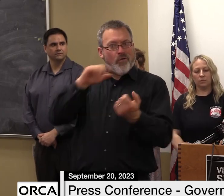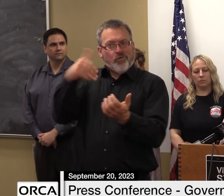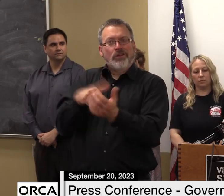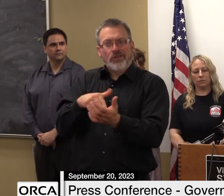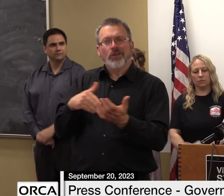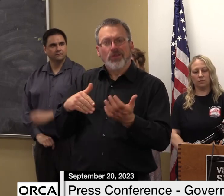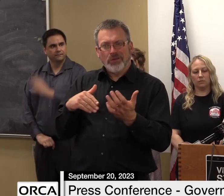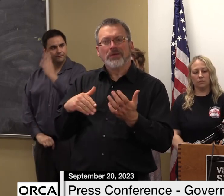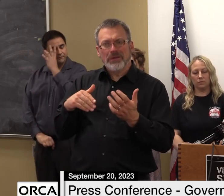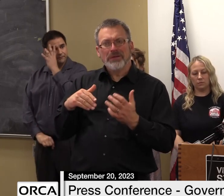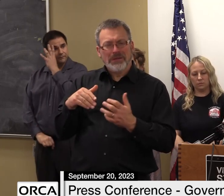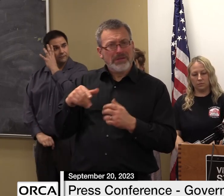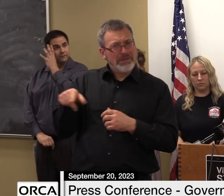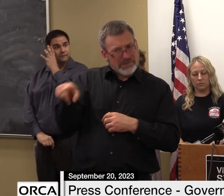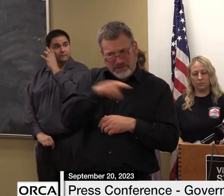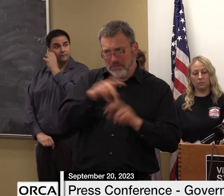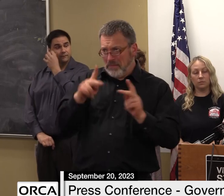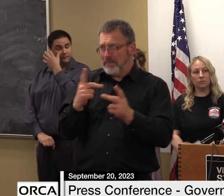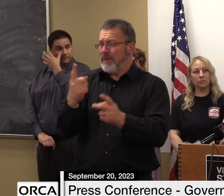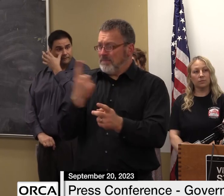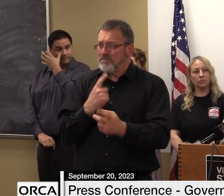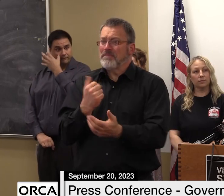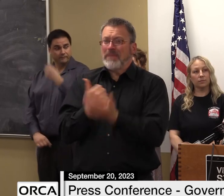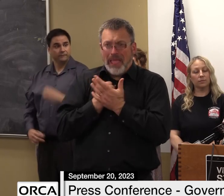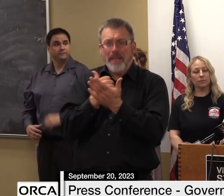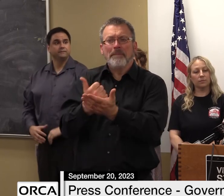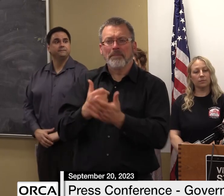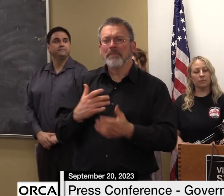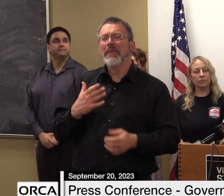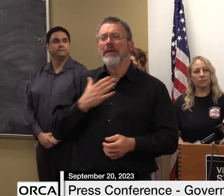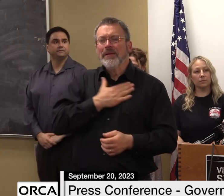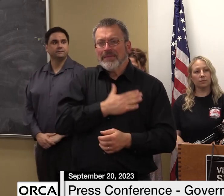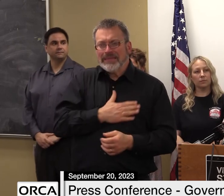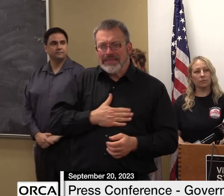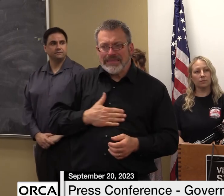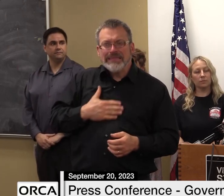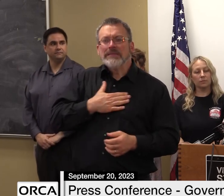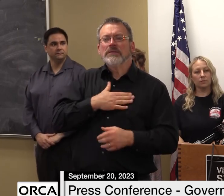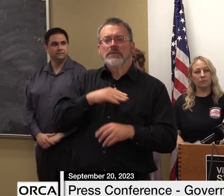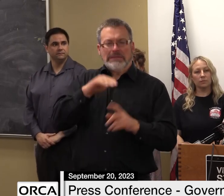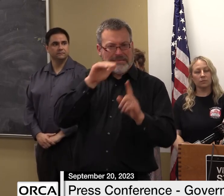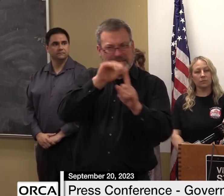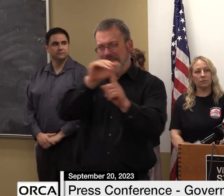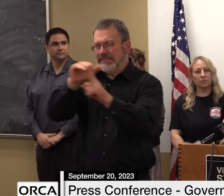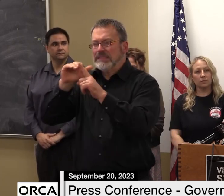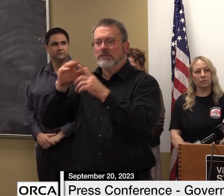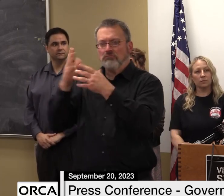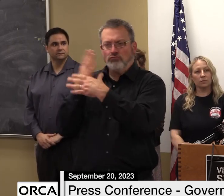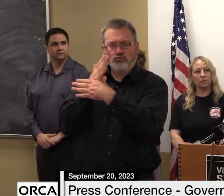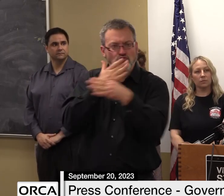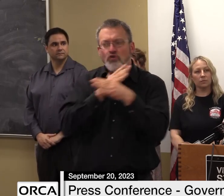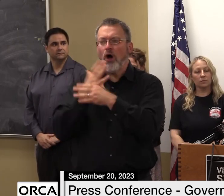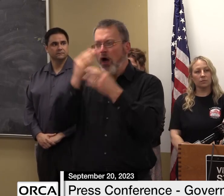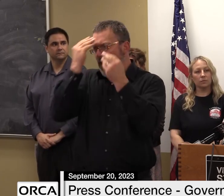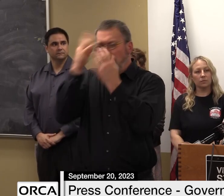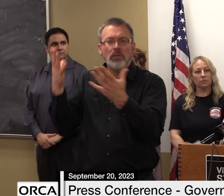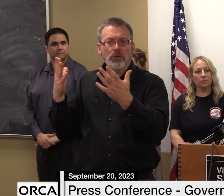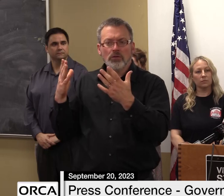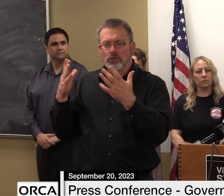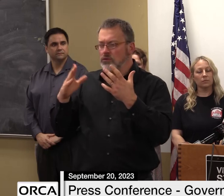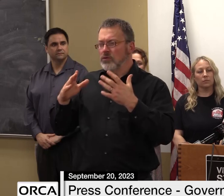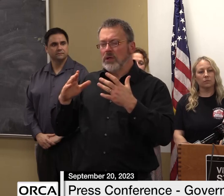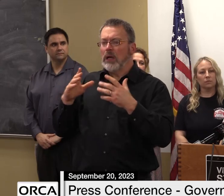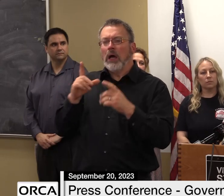for assistance. So I implore upon you to help us get the word out. Here we are in the extended window